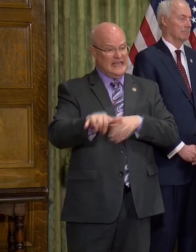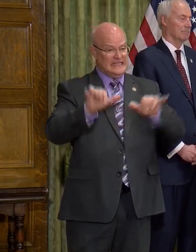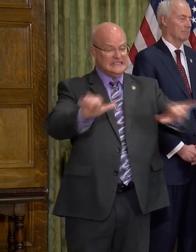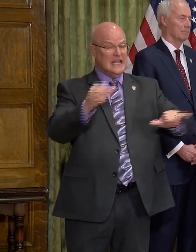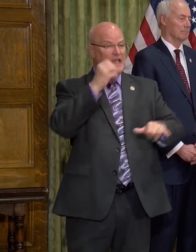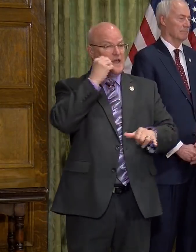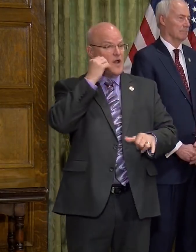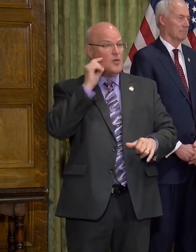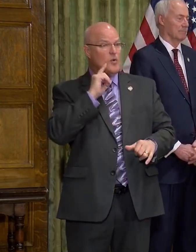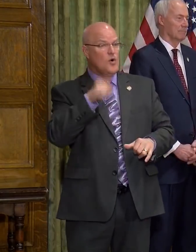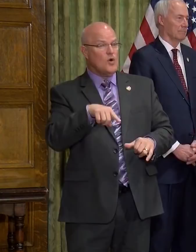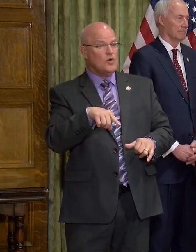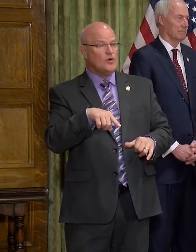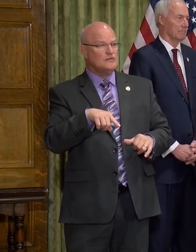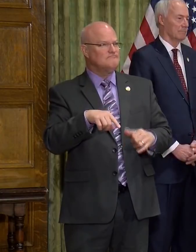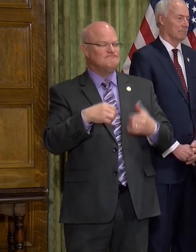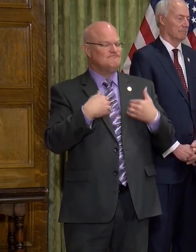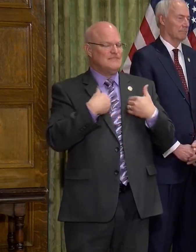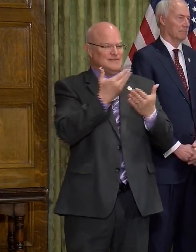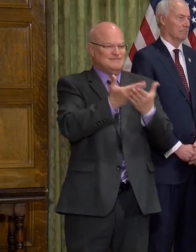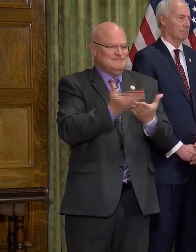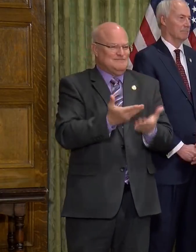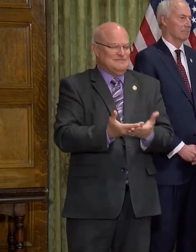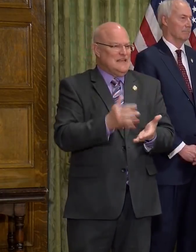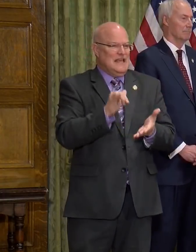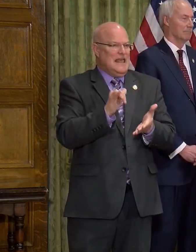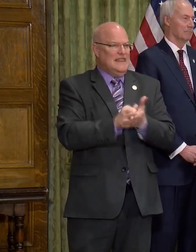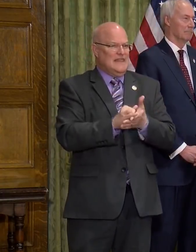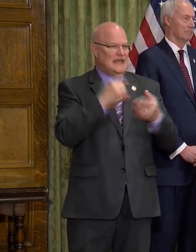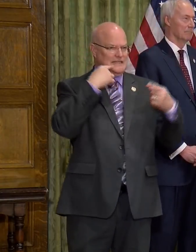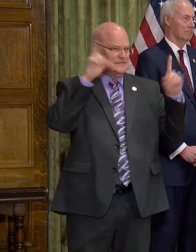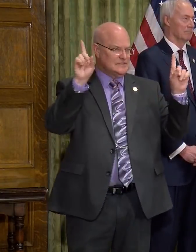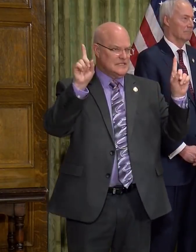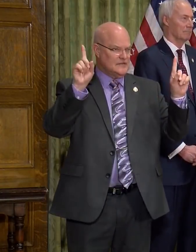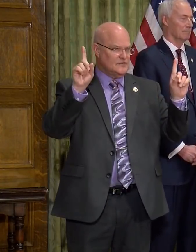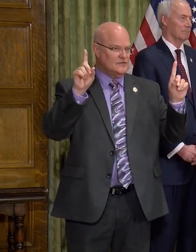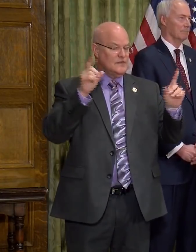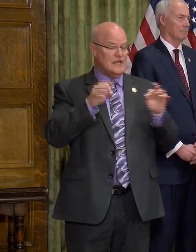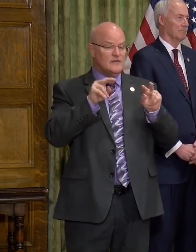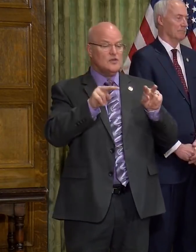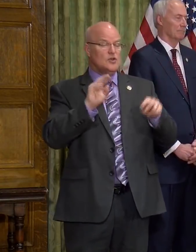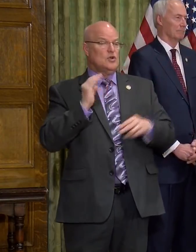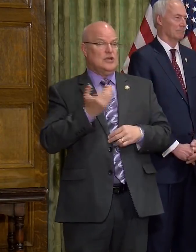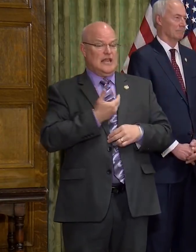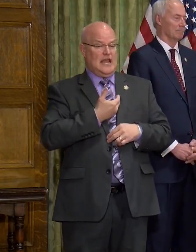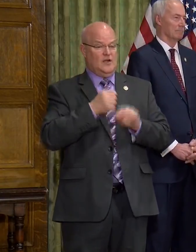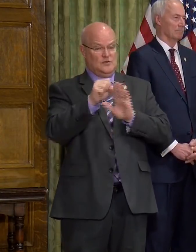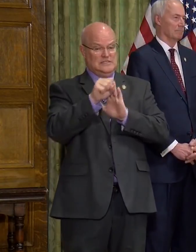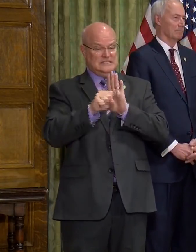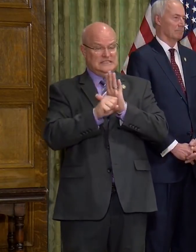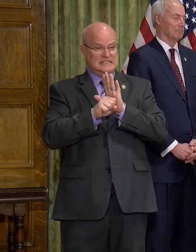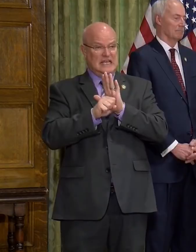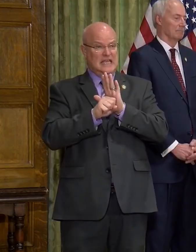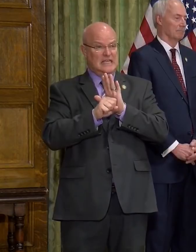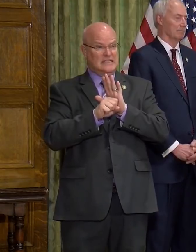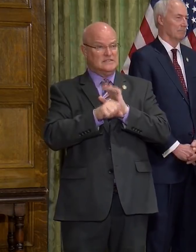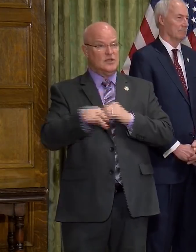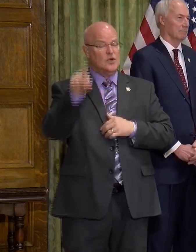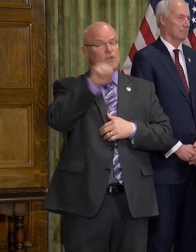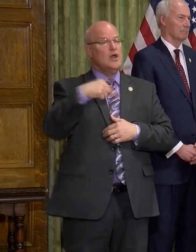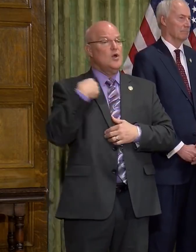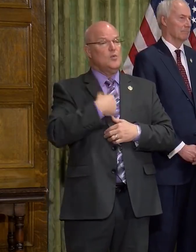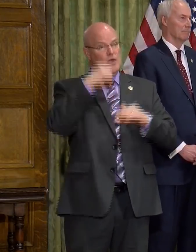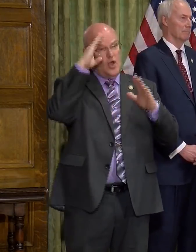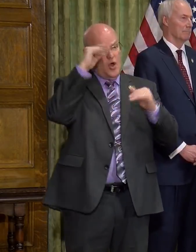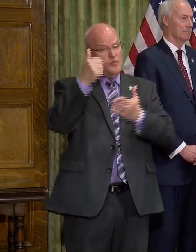stay-at-home order, we don't really have much evidence that they've worked. And if you look at our states, we hope that